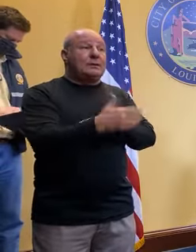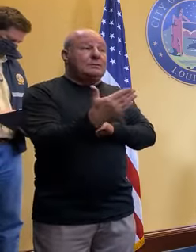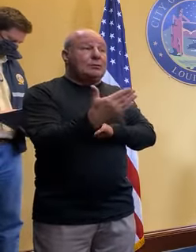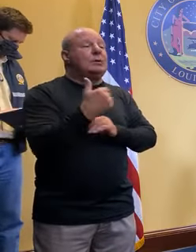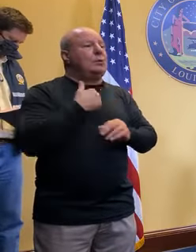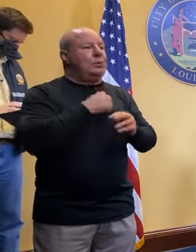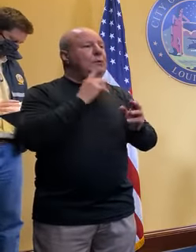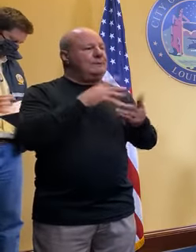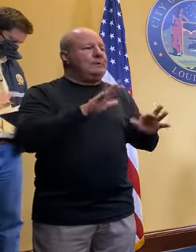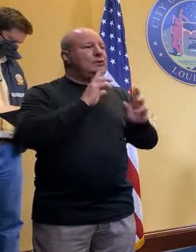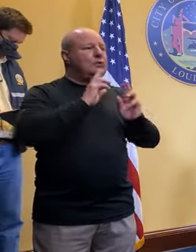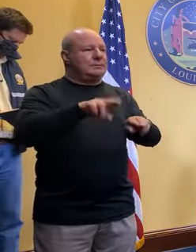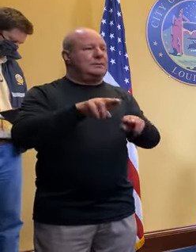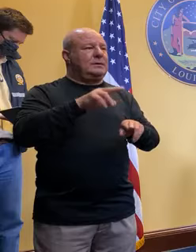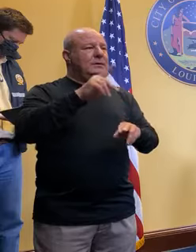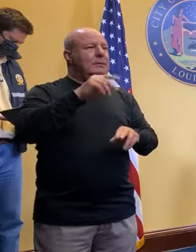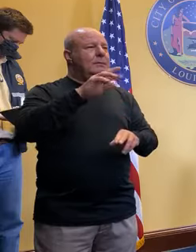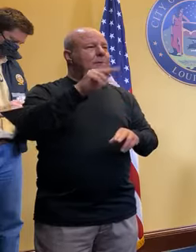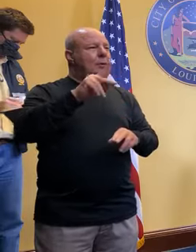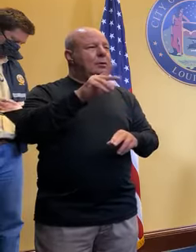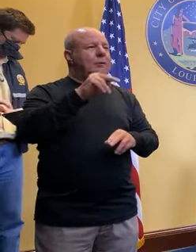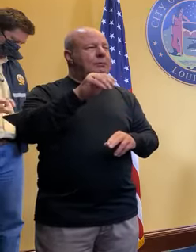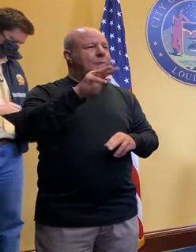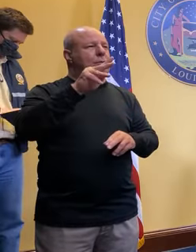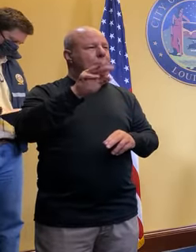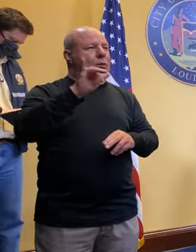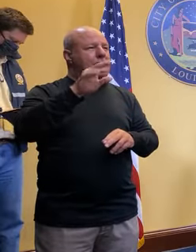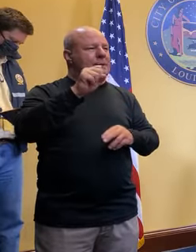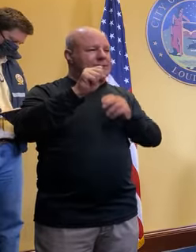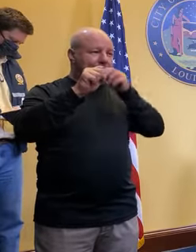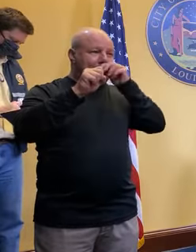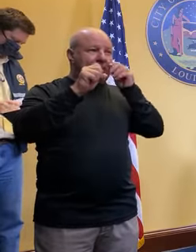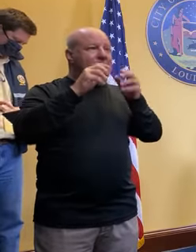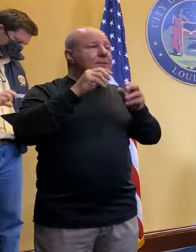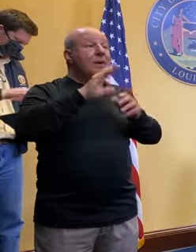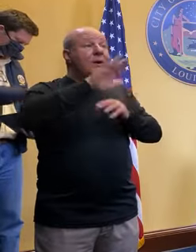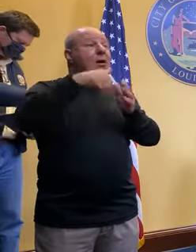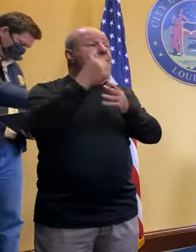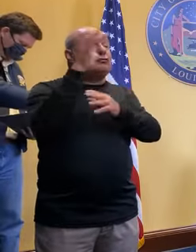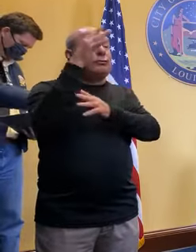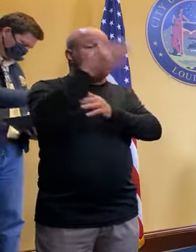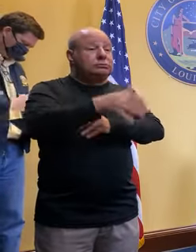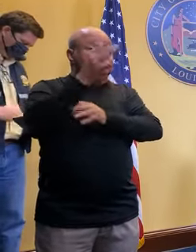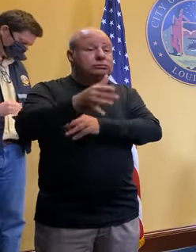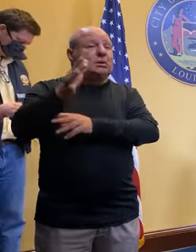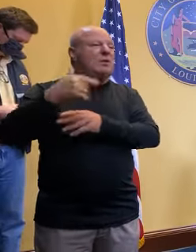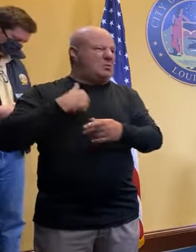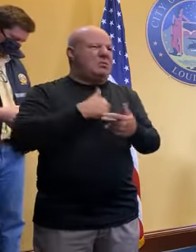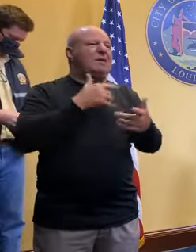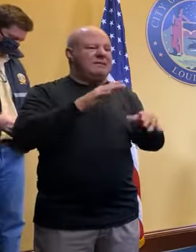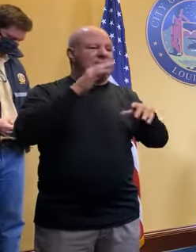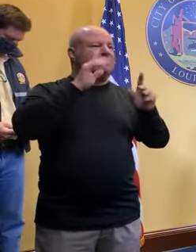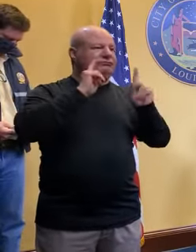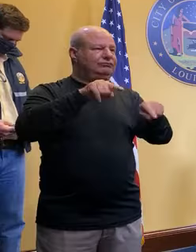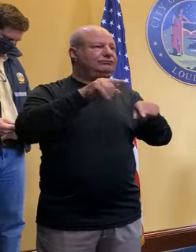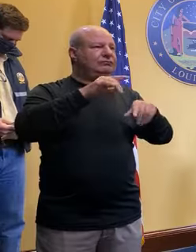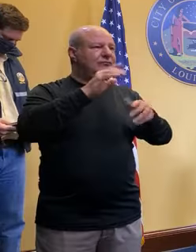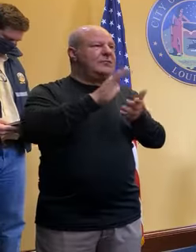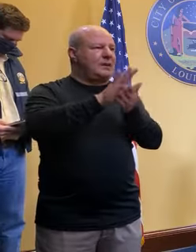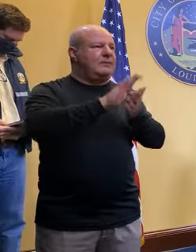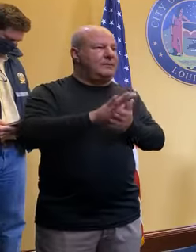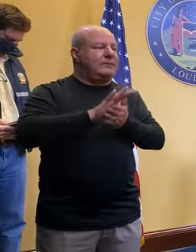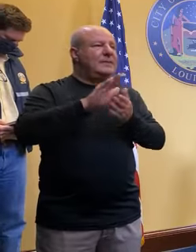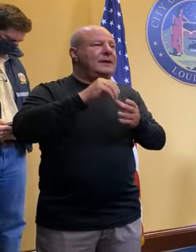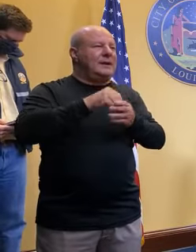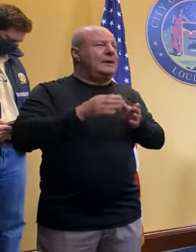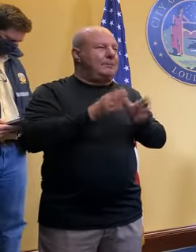have responded. Park and Parkways has responded to all trees down in the public rights of